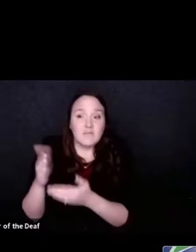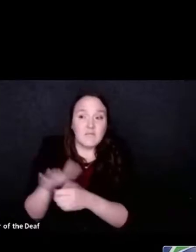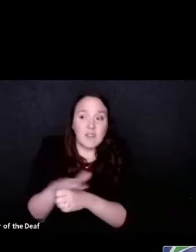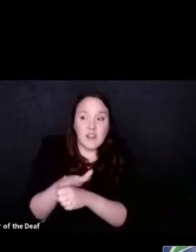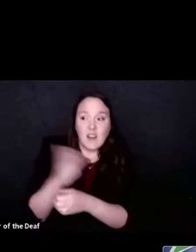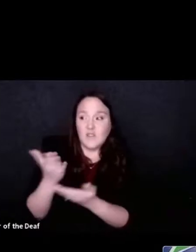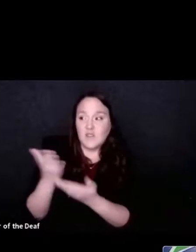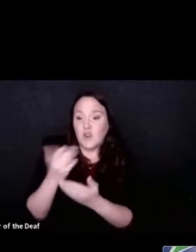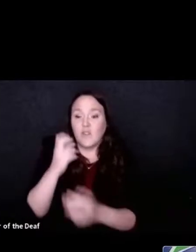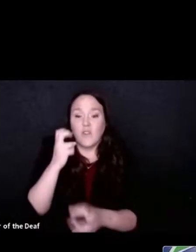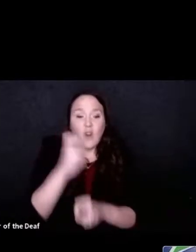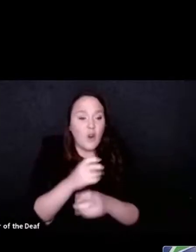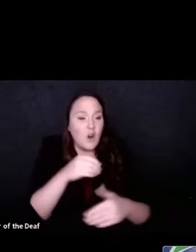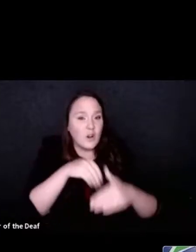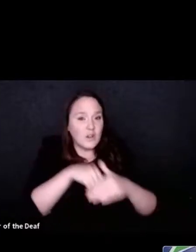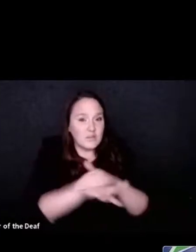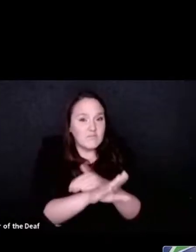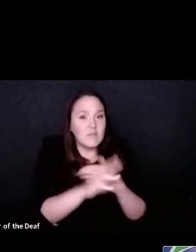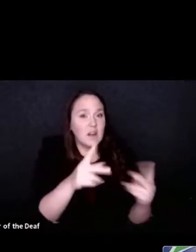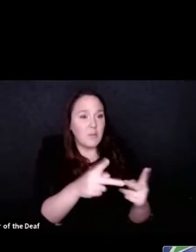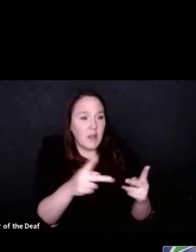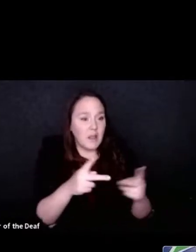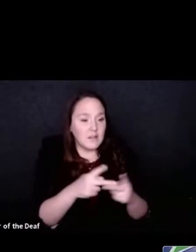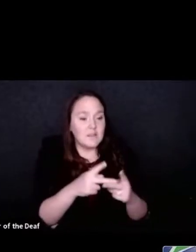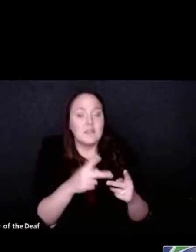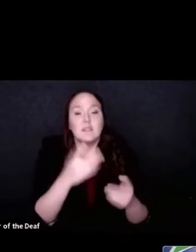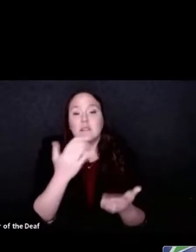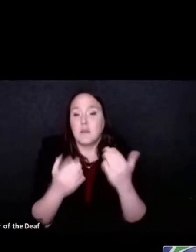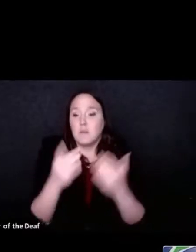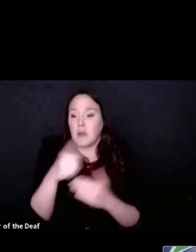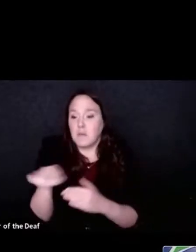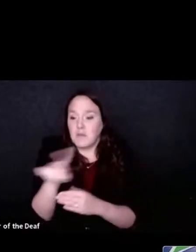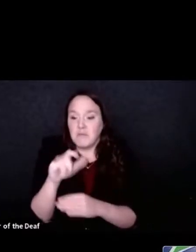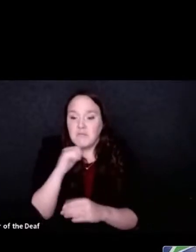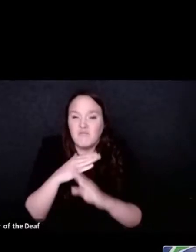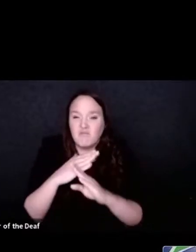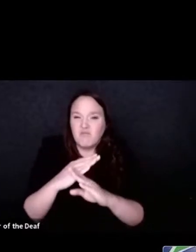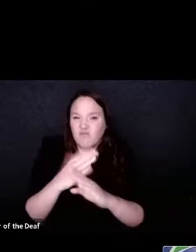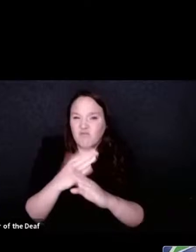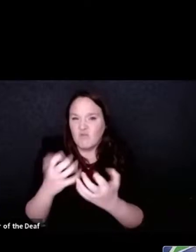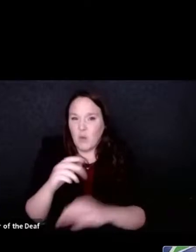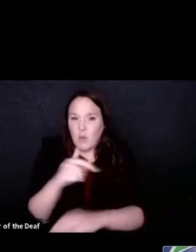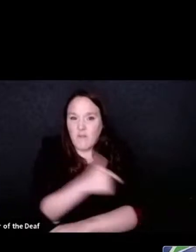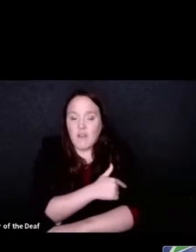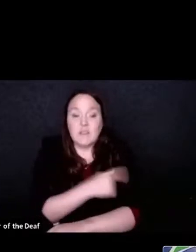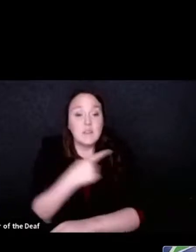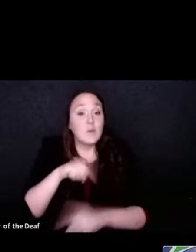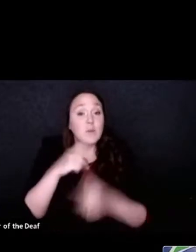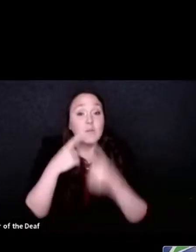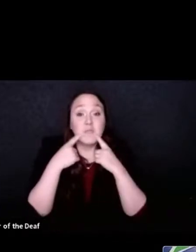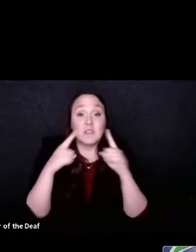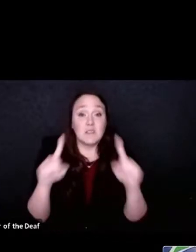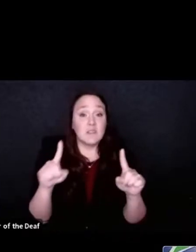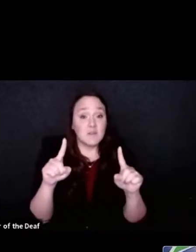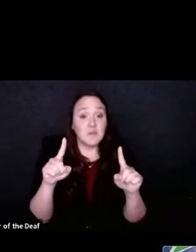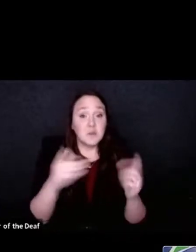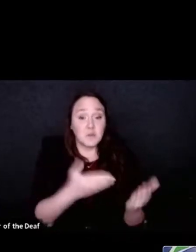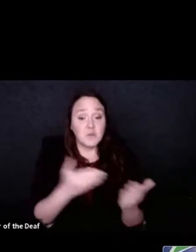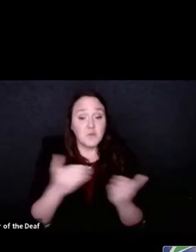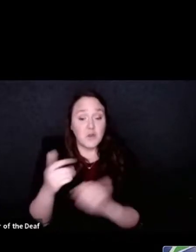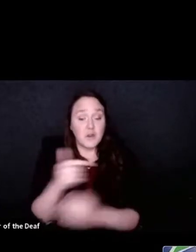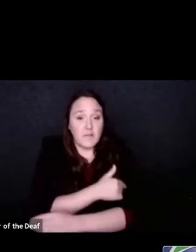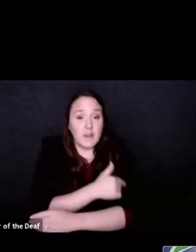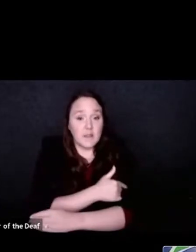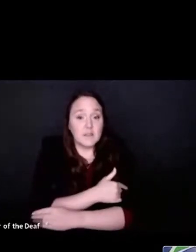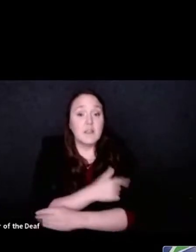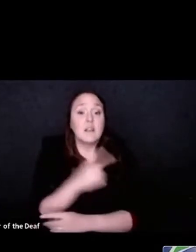areas or areas where we think there may be more resistance than others. We've been very successful in that endeavor. And as you've heard, the result of that